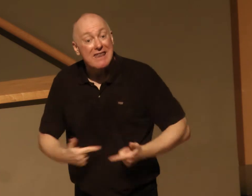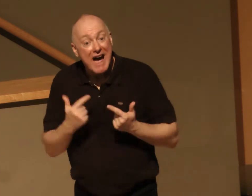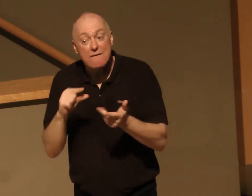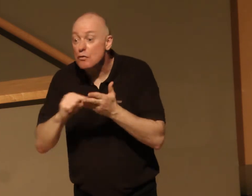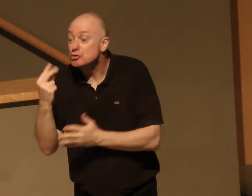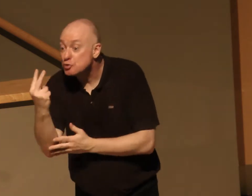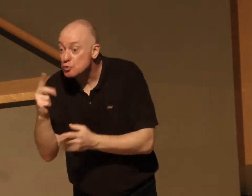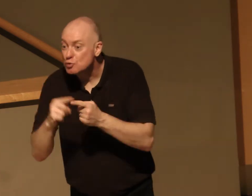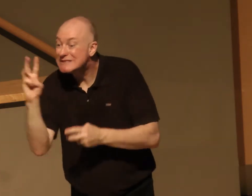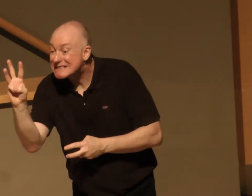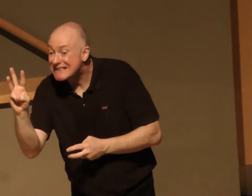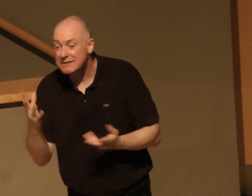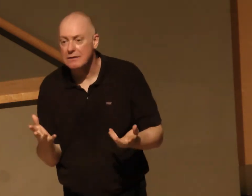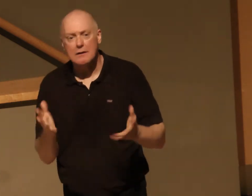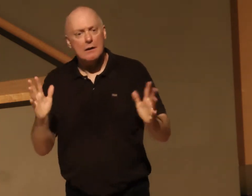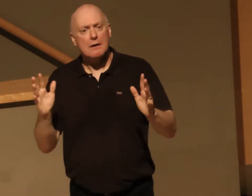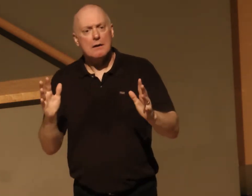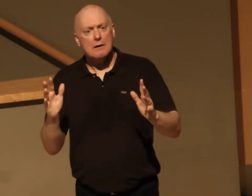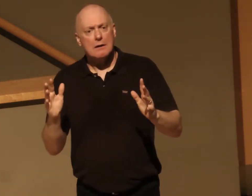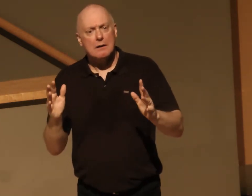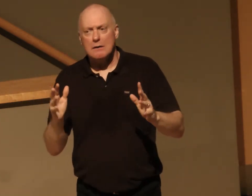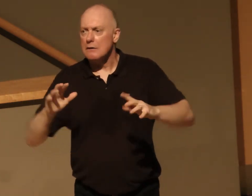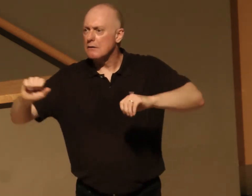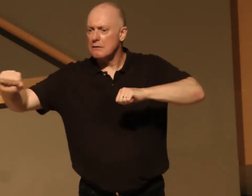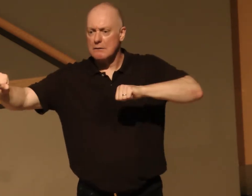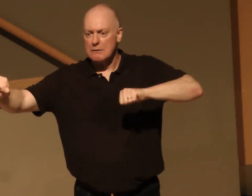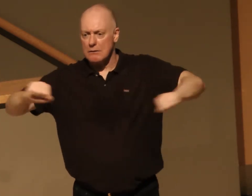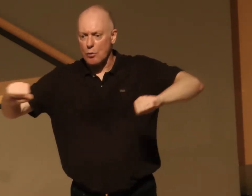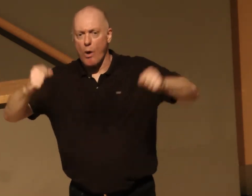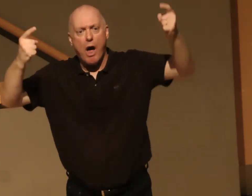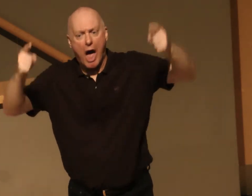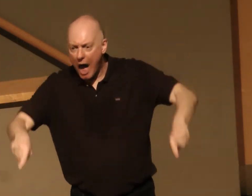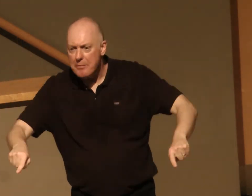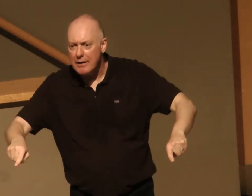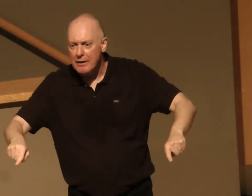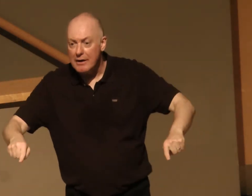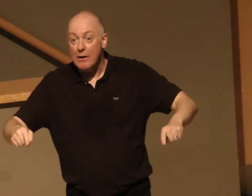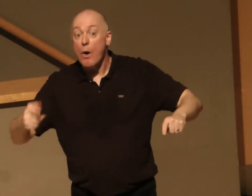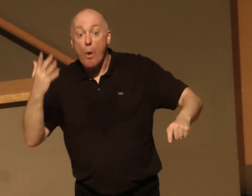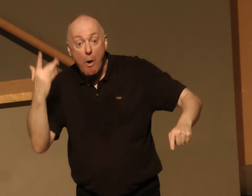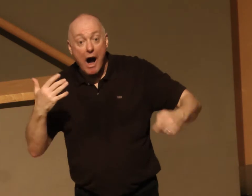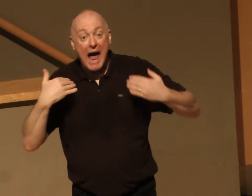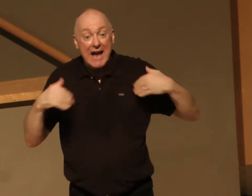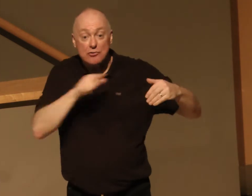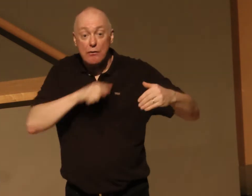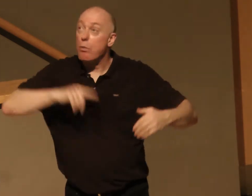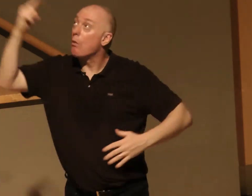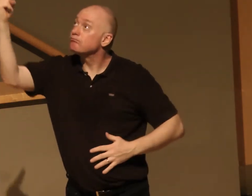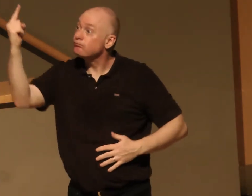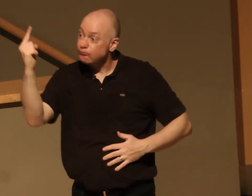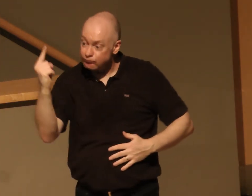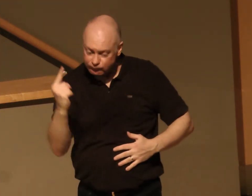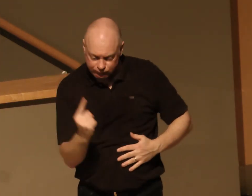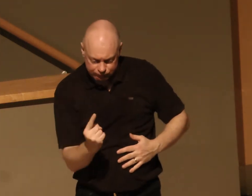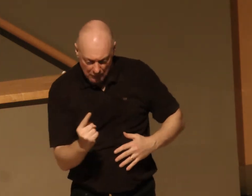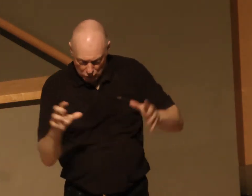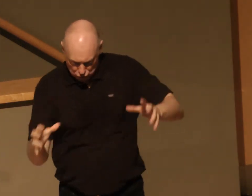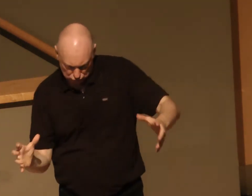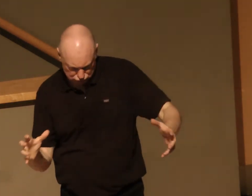to 6. says, And behold, there was a great earthquake for an angel of the Lord descended from heaven and came and rolled back the stone and sat